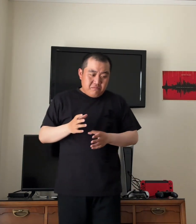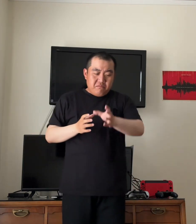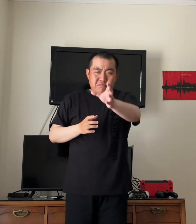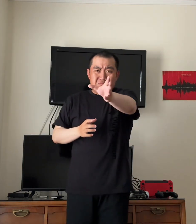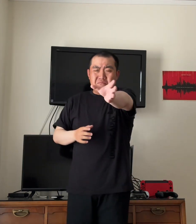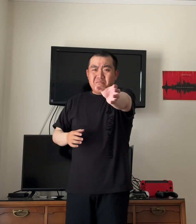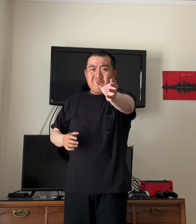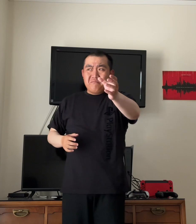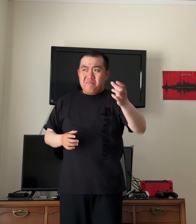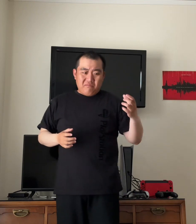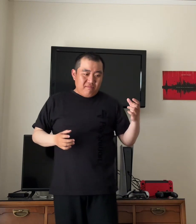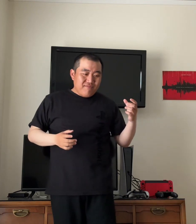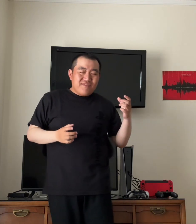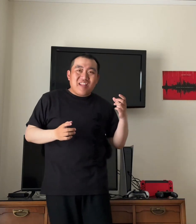it enjoy